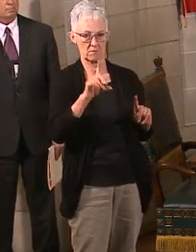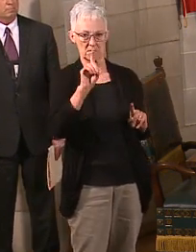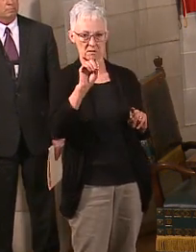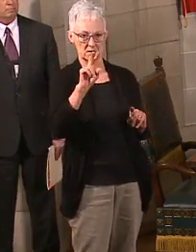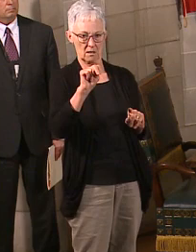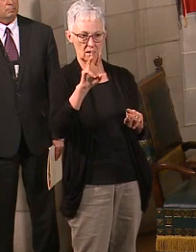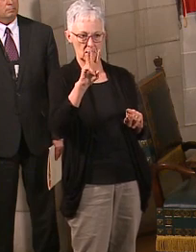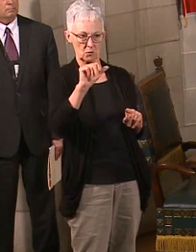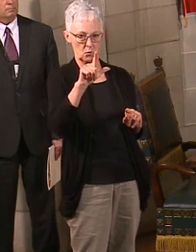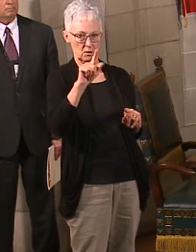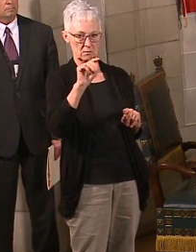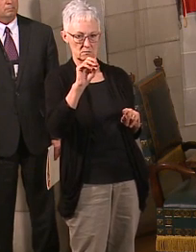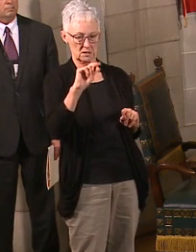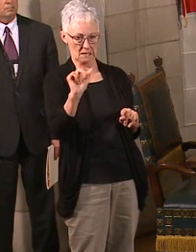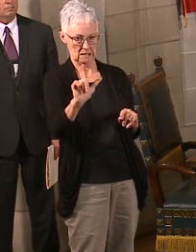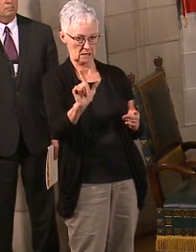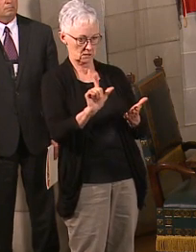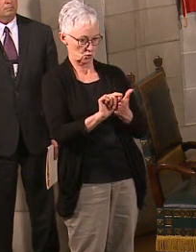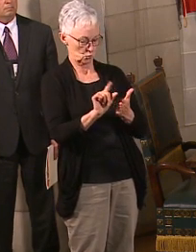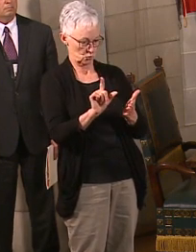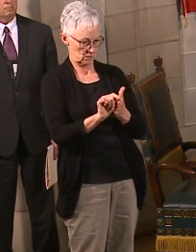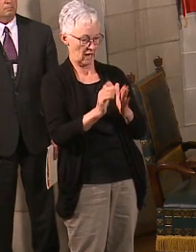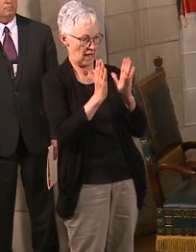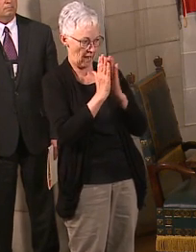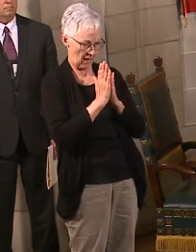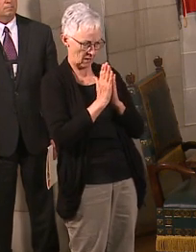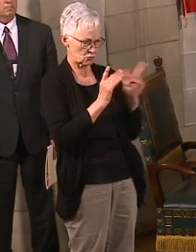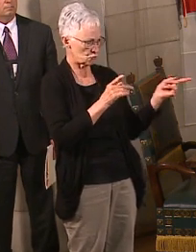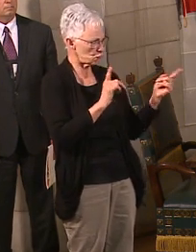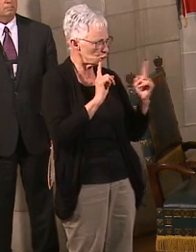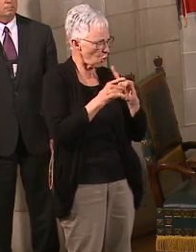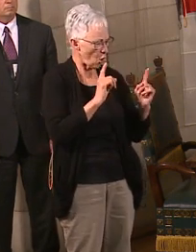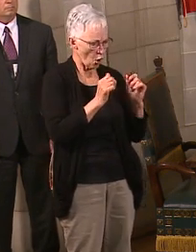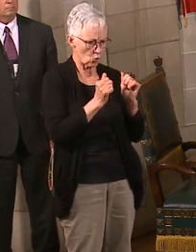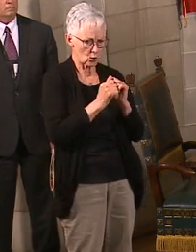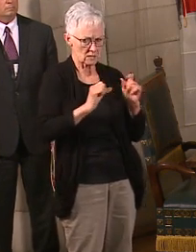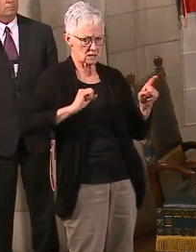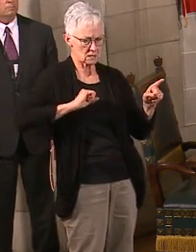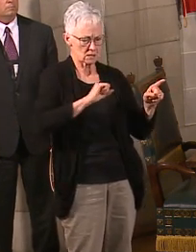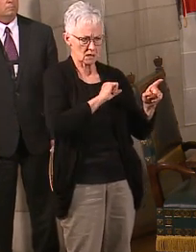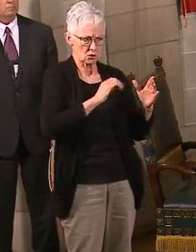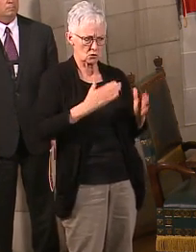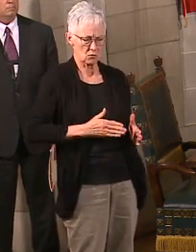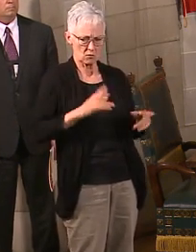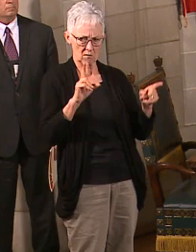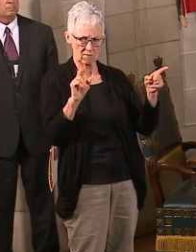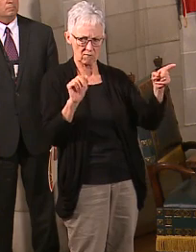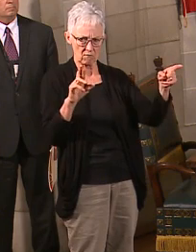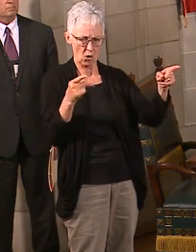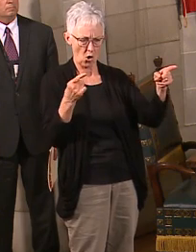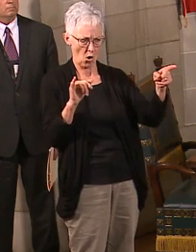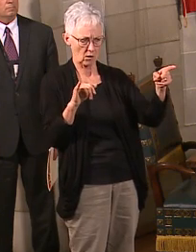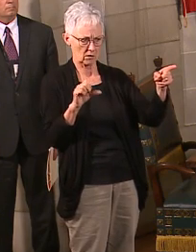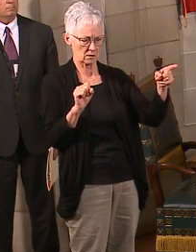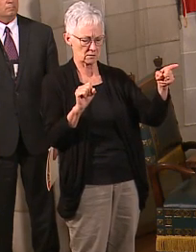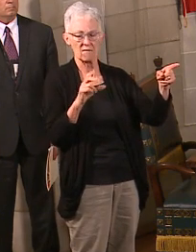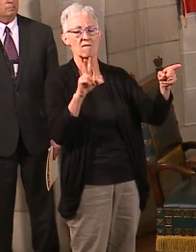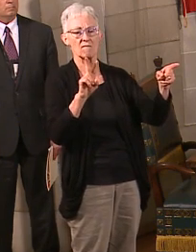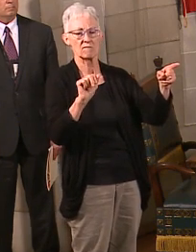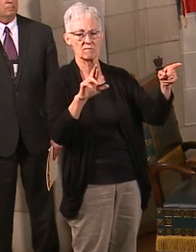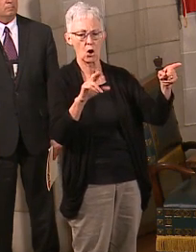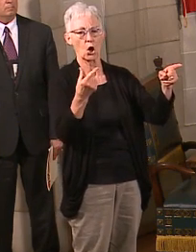Star, have I been in touch with Senator Vargas with regard to Senator Vargas's concerns about the health and safety of folks